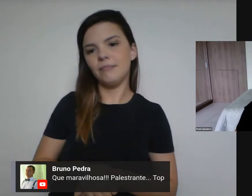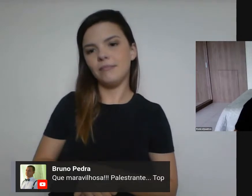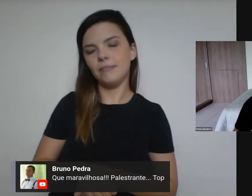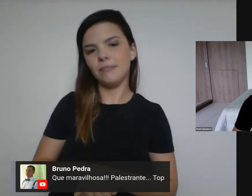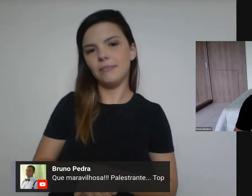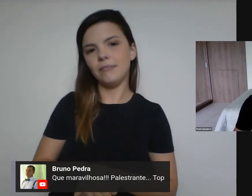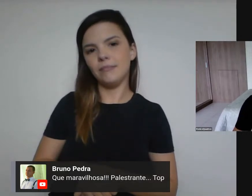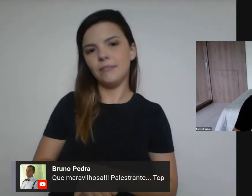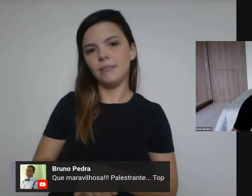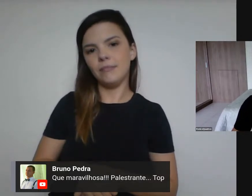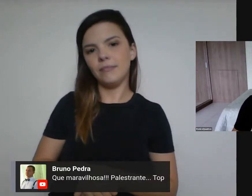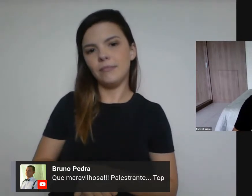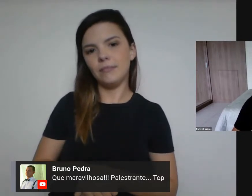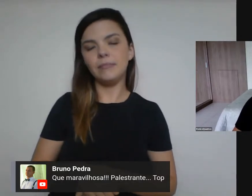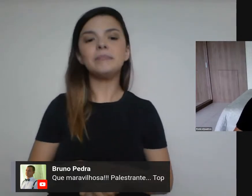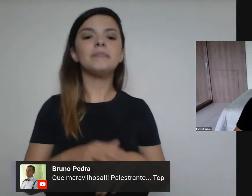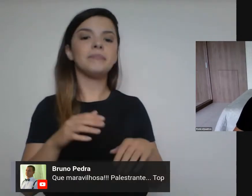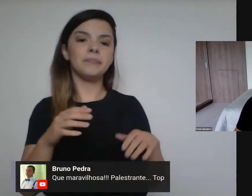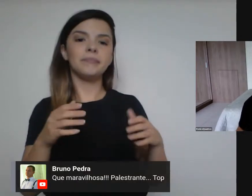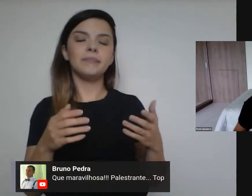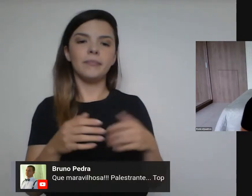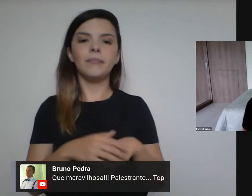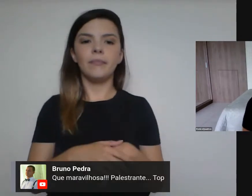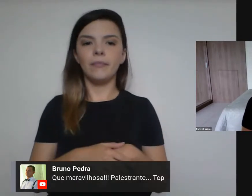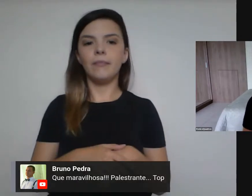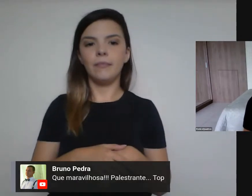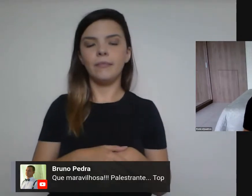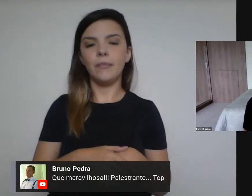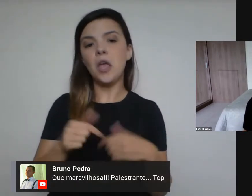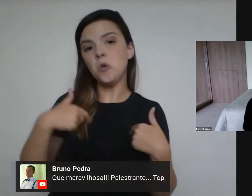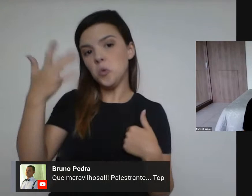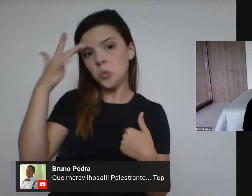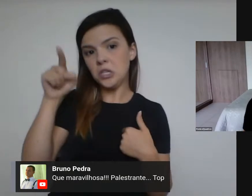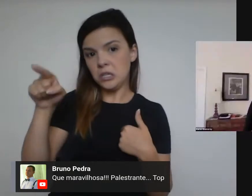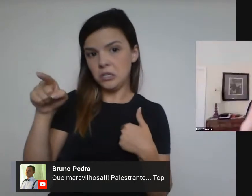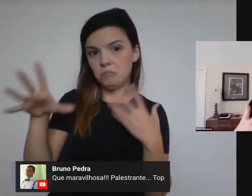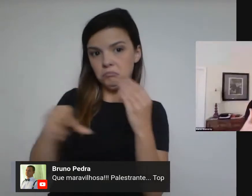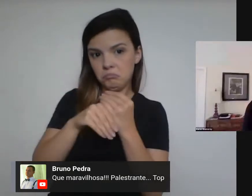There is another question. I don't know if you want to comment.